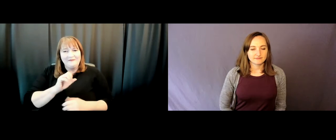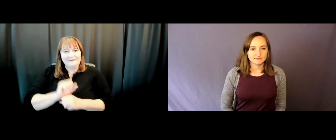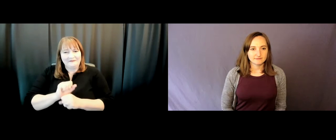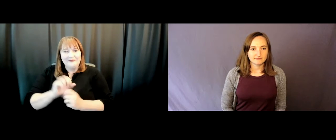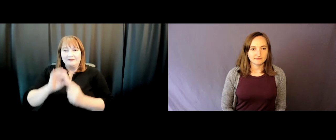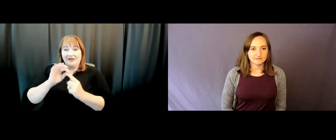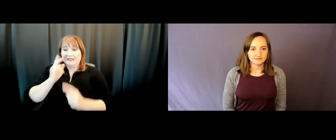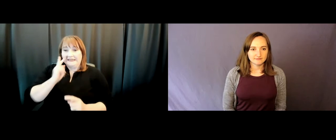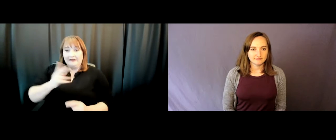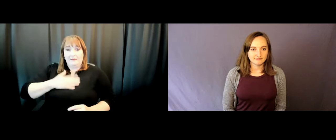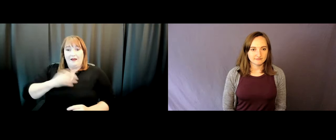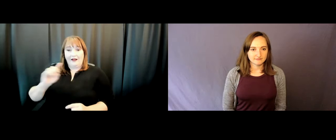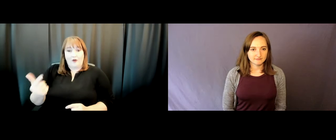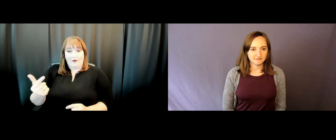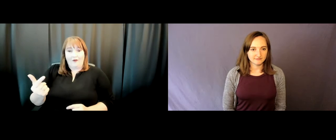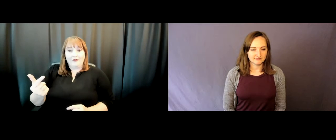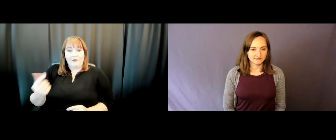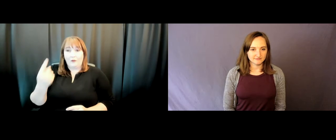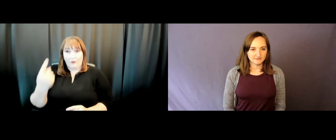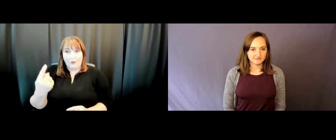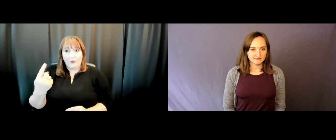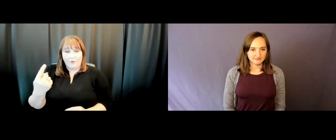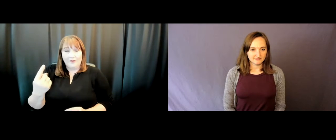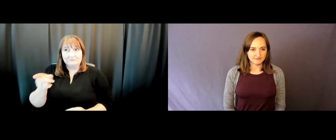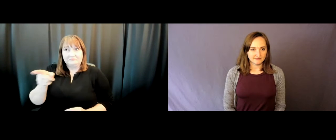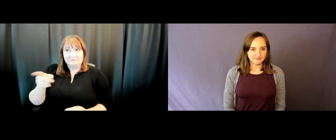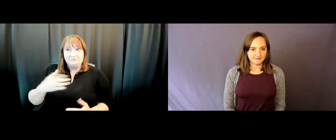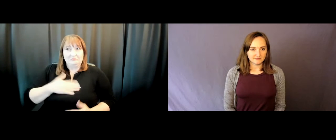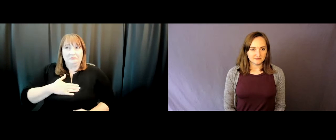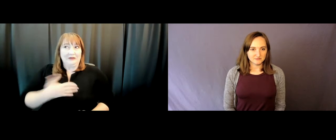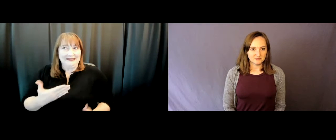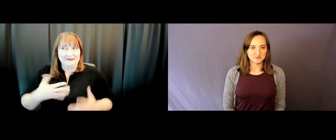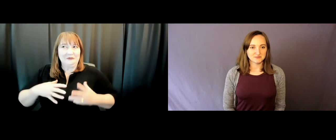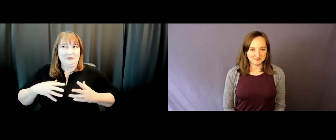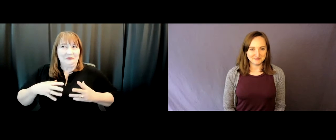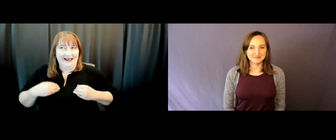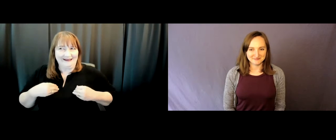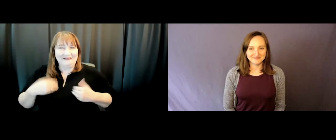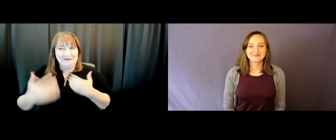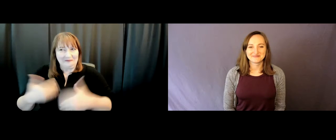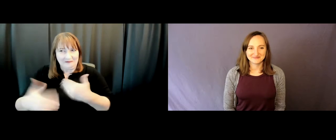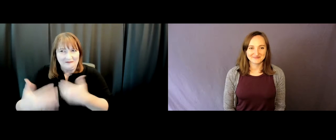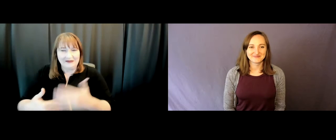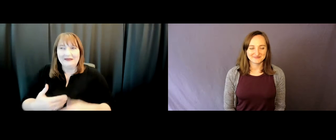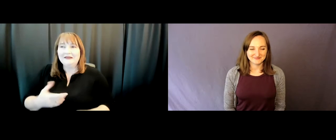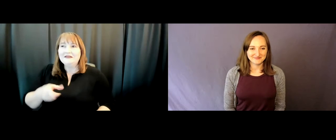on Minerva, the one dog who actually was willing to accept it, Yeah.